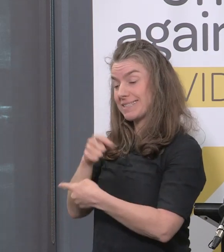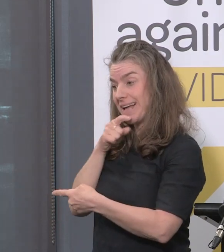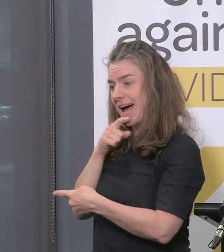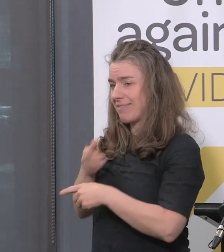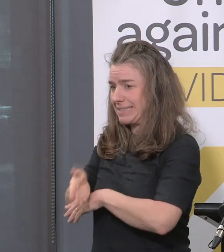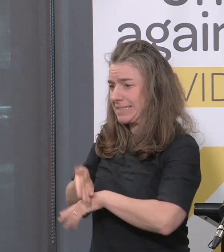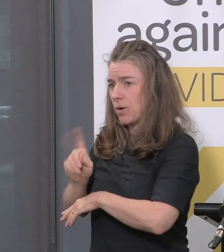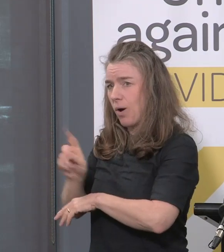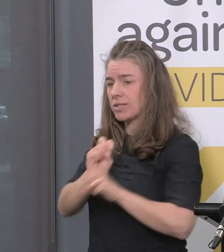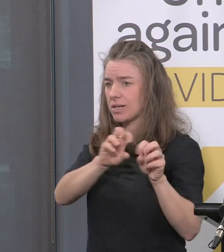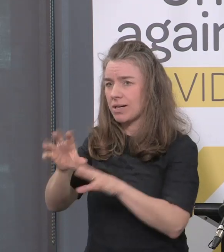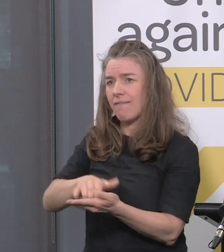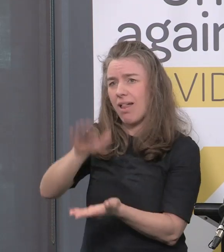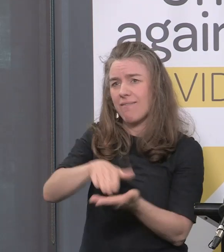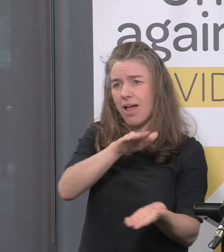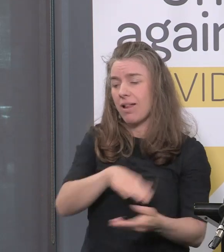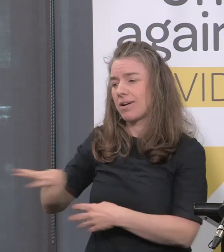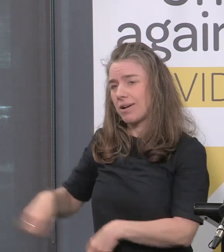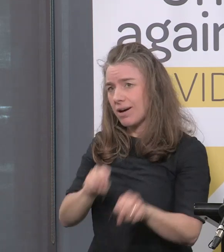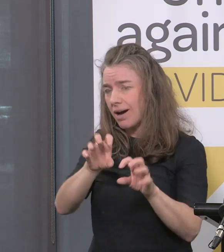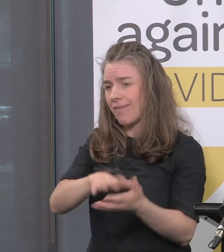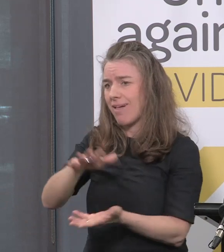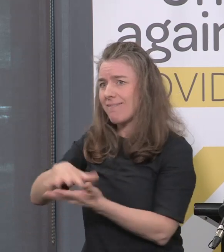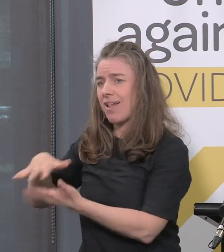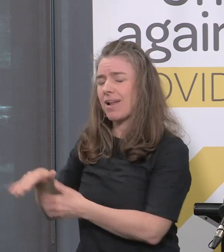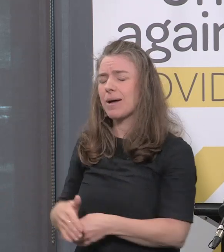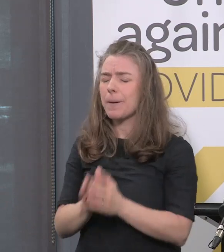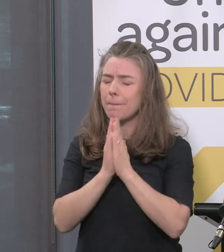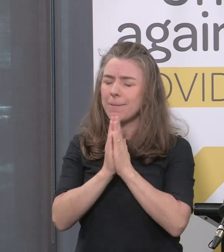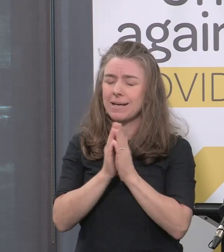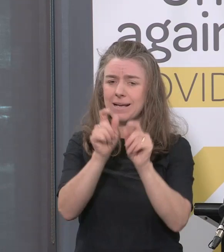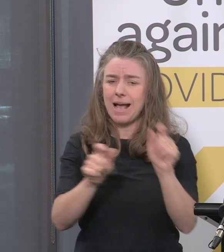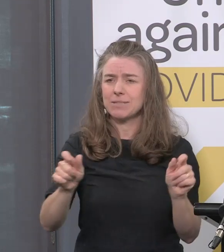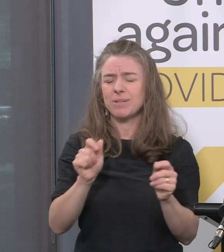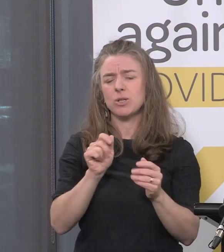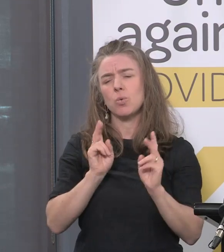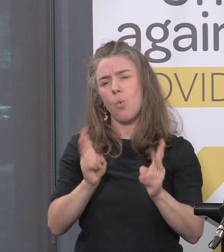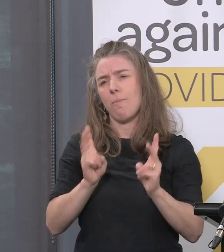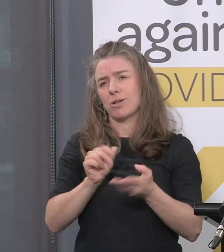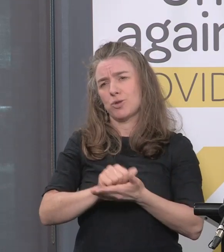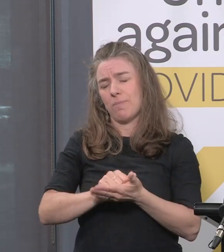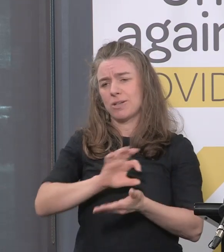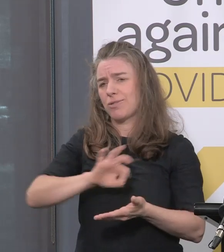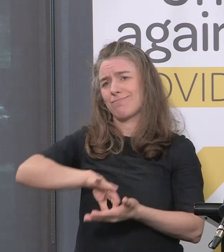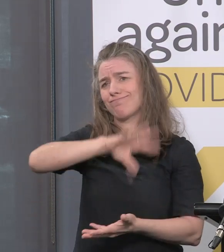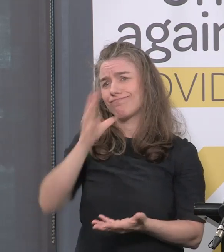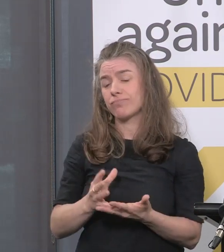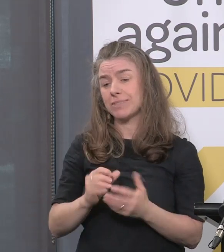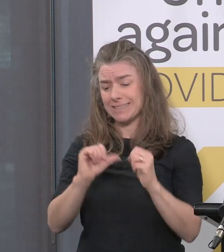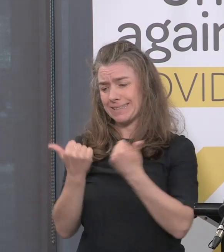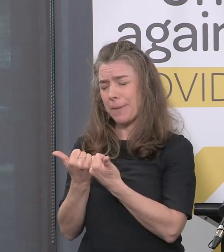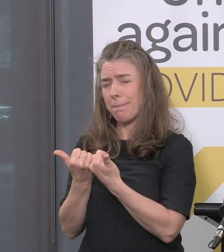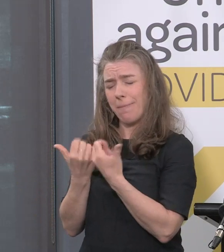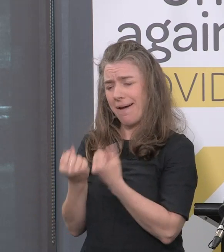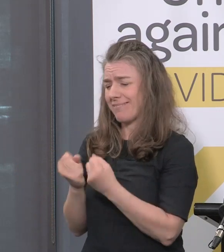meet customers' needs. We continue to encourage customers to shop normally. Our teams have everything in